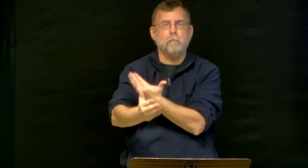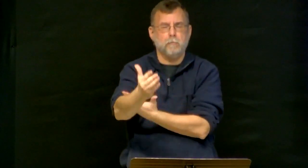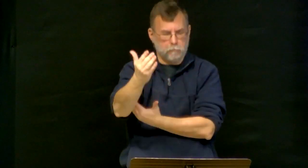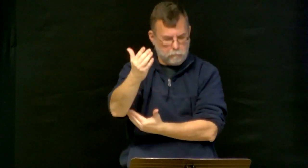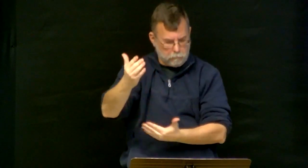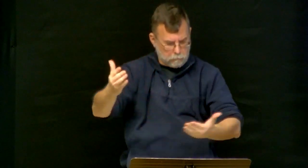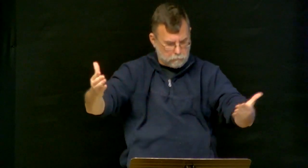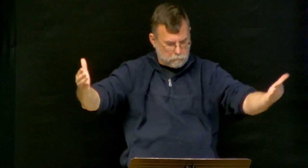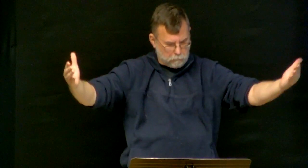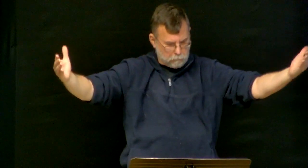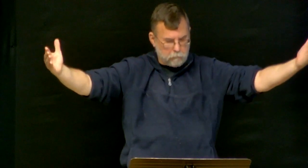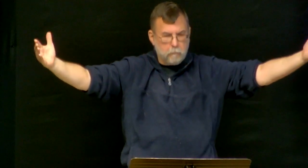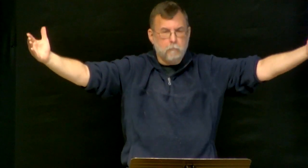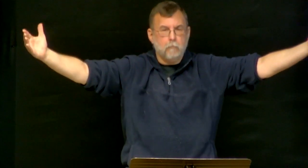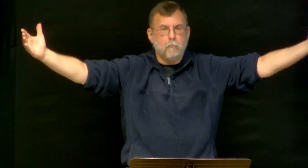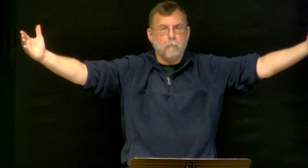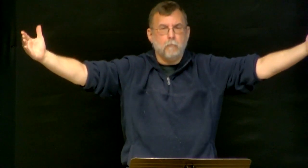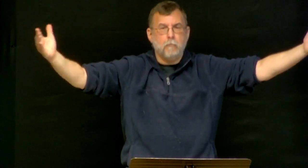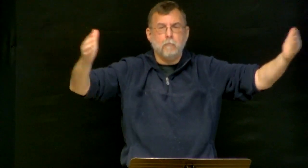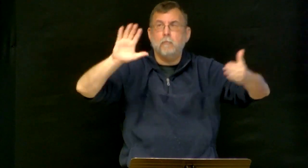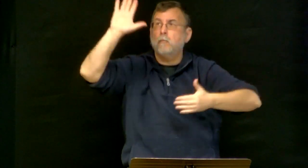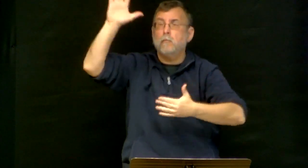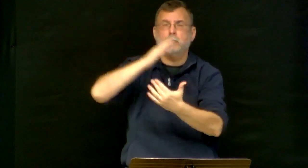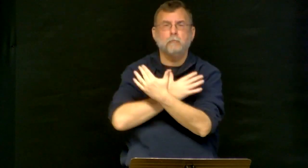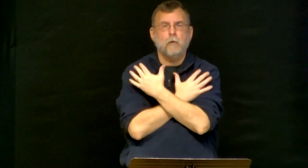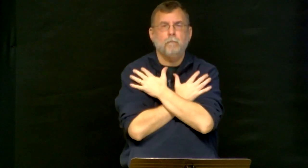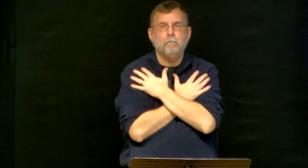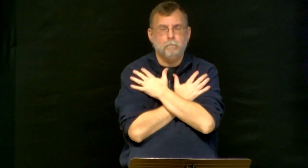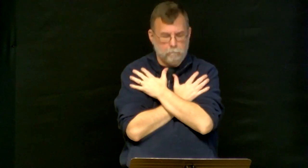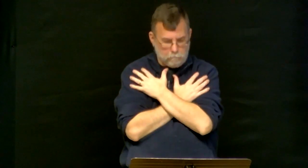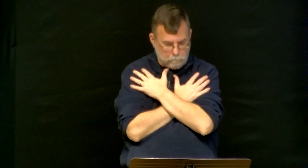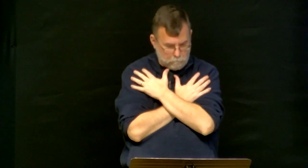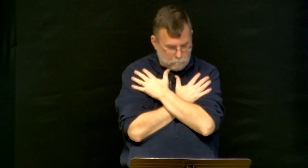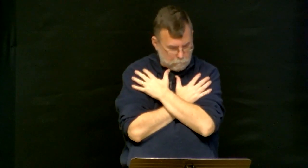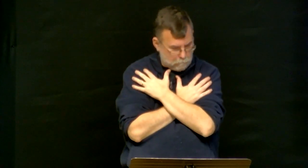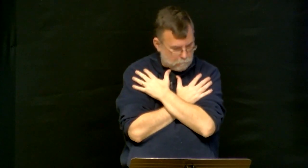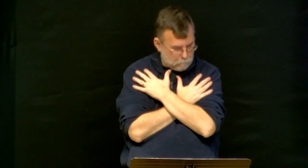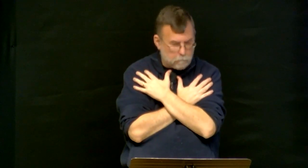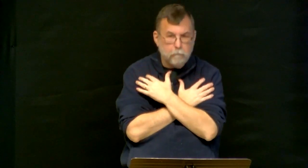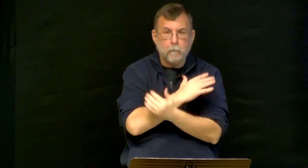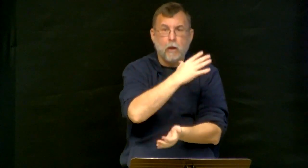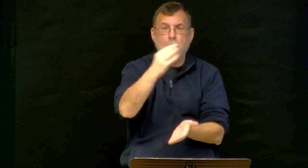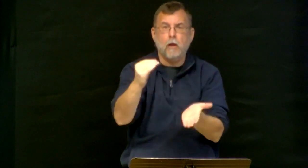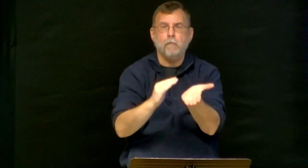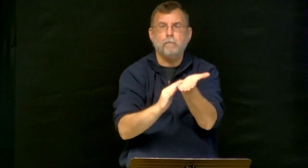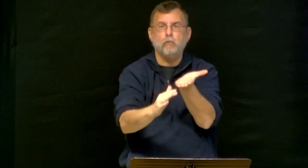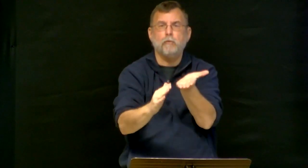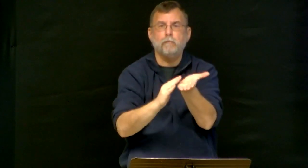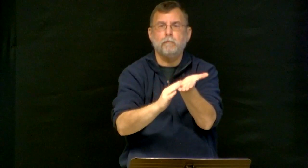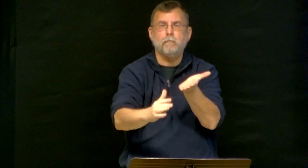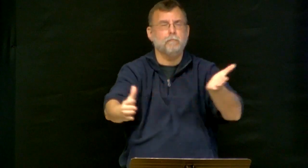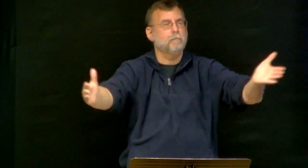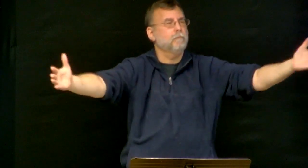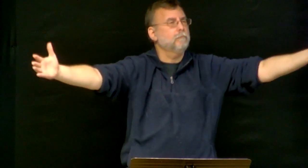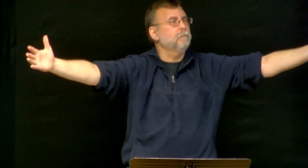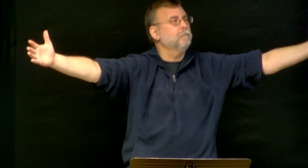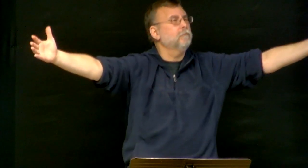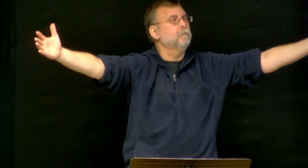of his hands and his arms outstretched, showing his love for us and his